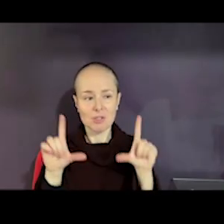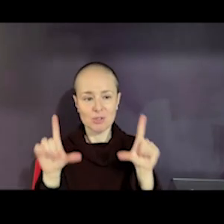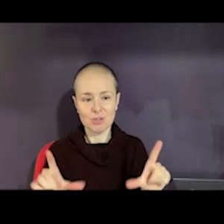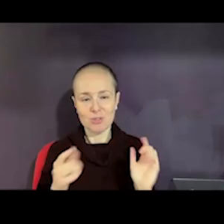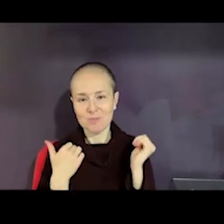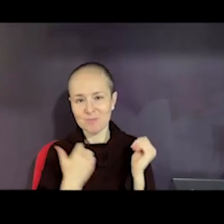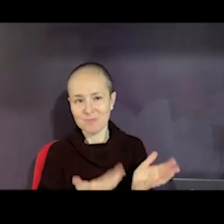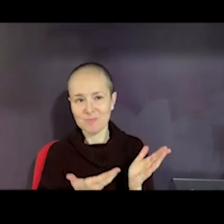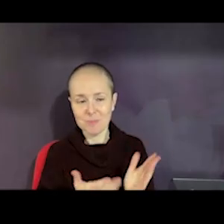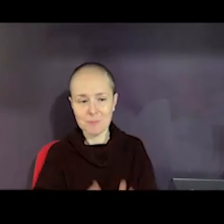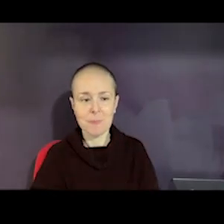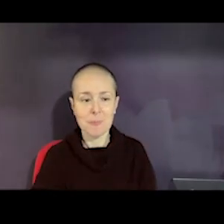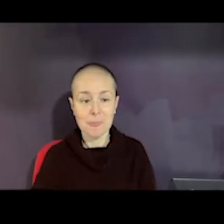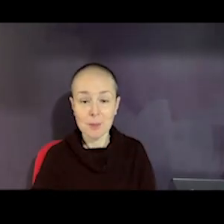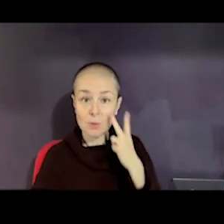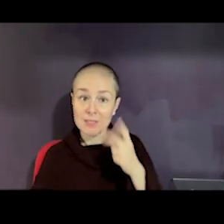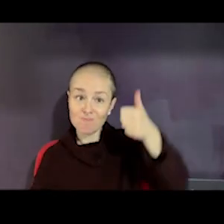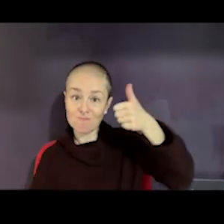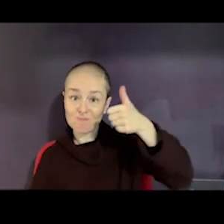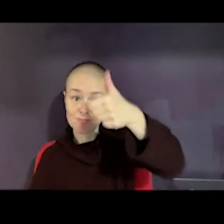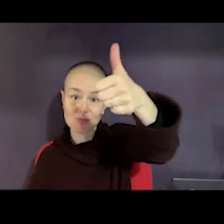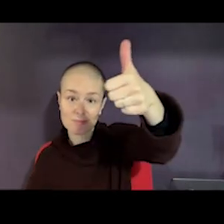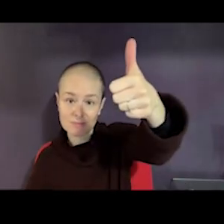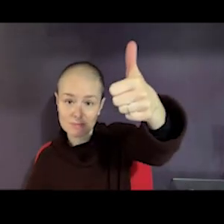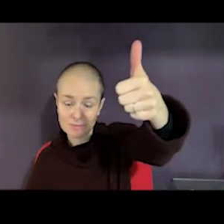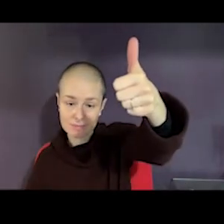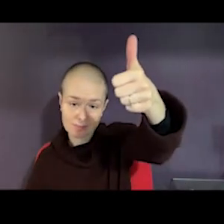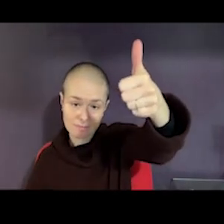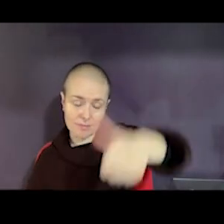Okay, could I get a thumbs up from someone if you can see this?